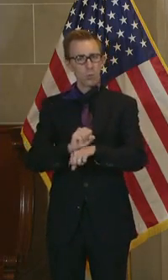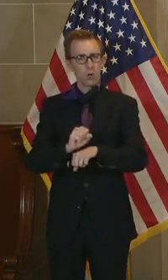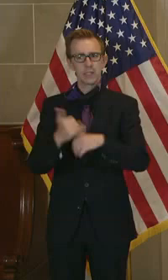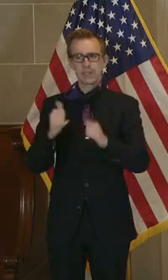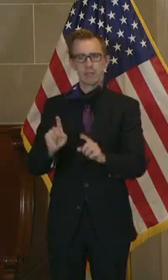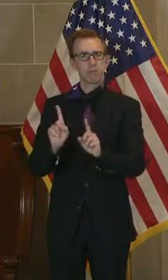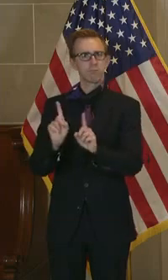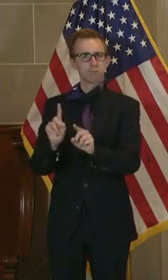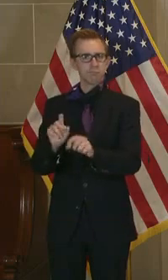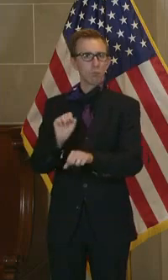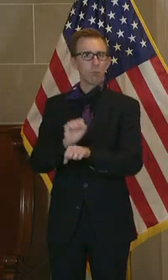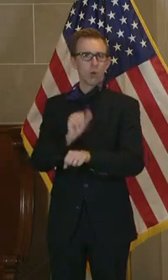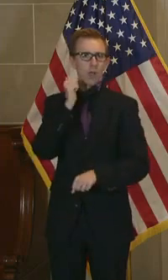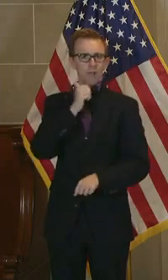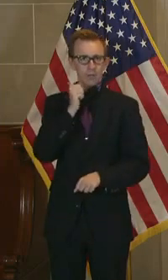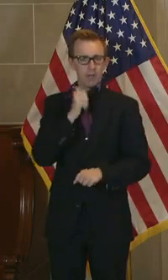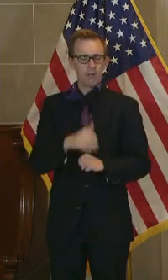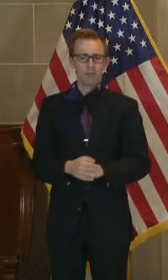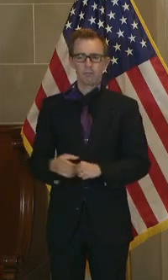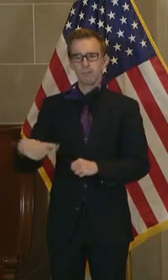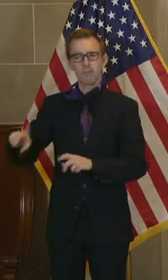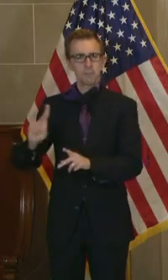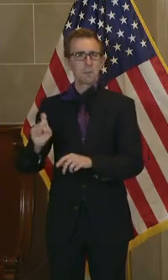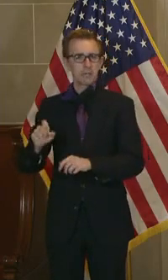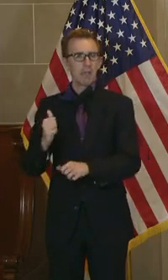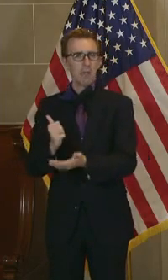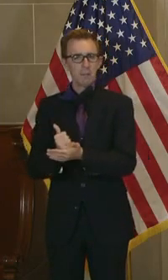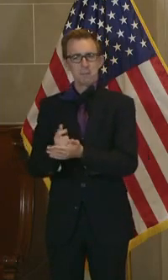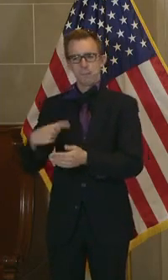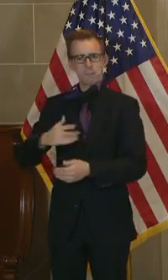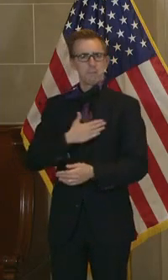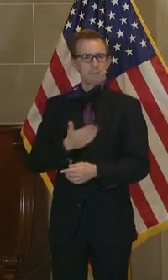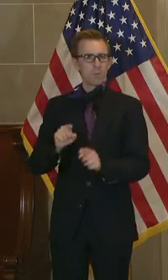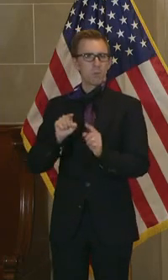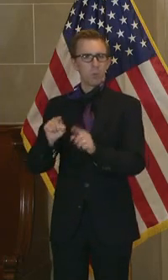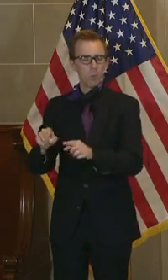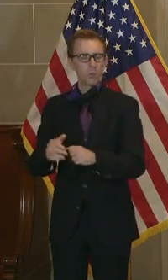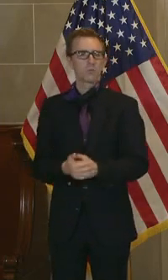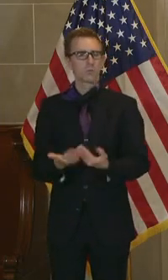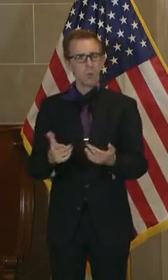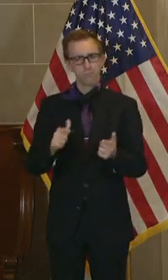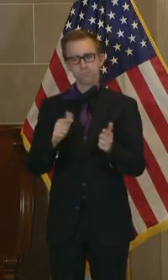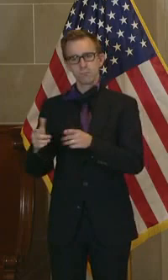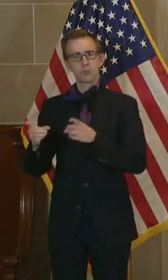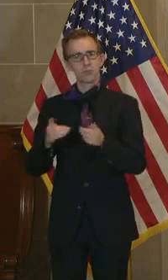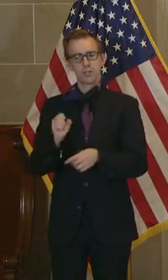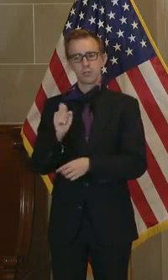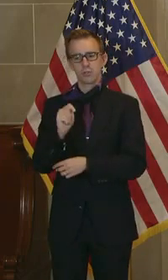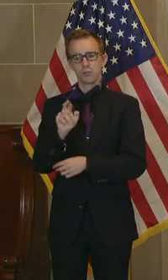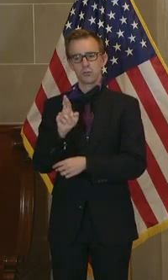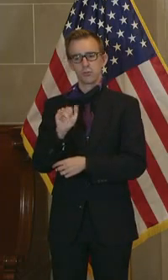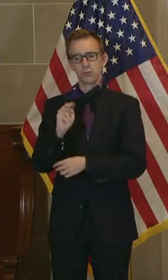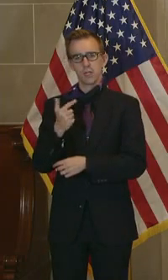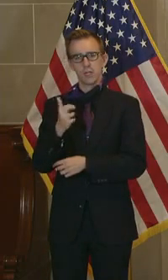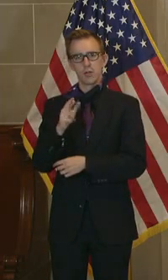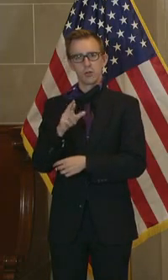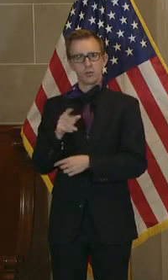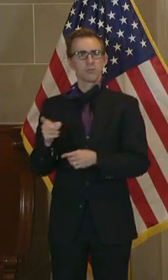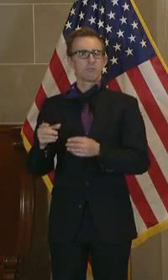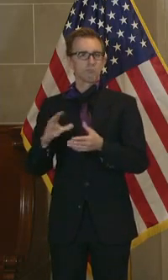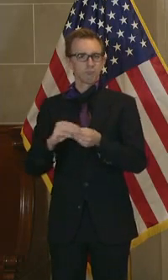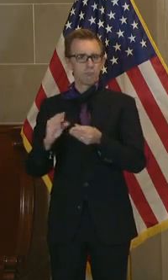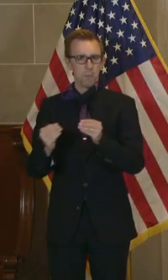work every day to help people that couldn't help themselves. So with that, I'm going to turn it over to Director Stringer to give you a little bit more details of what they've been